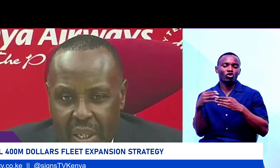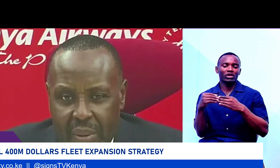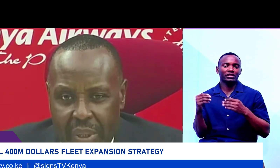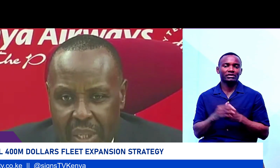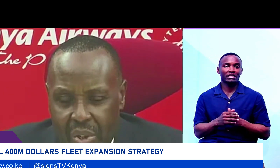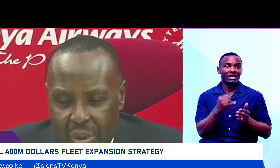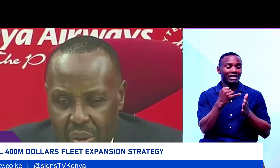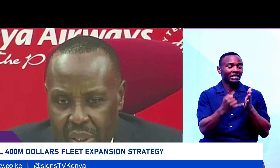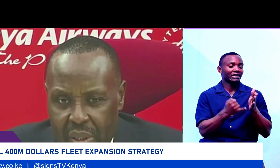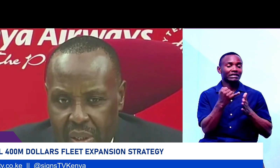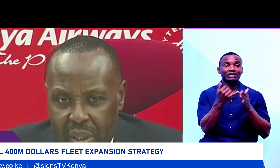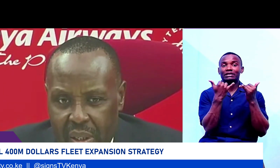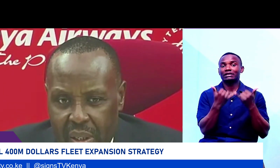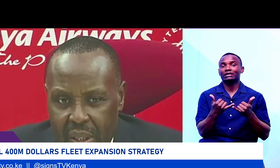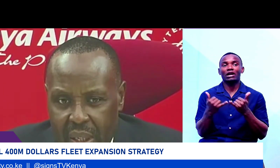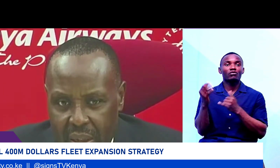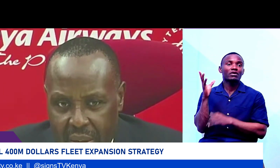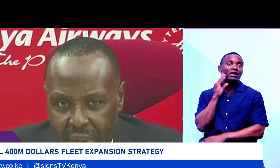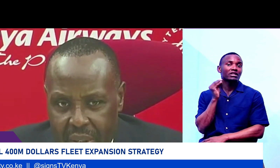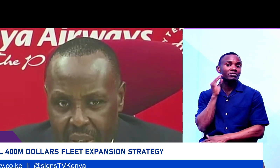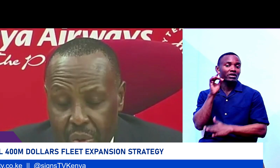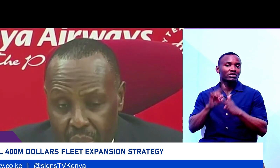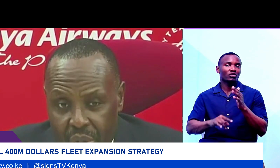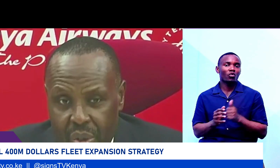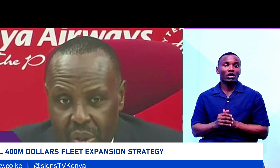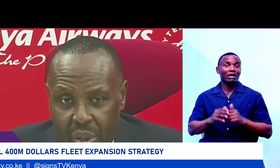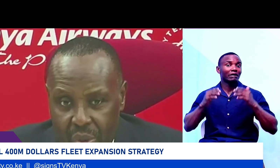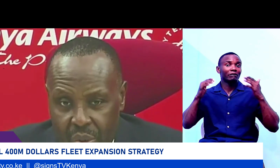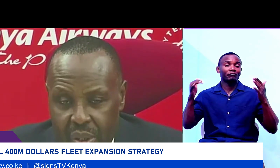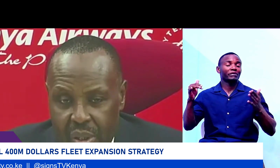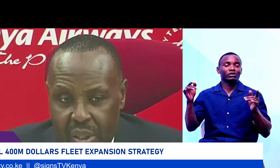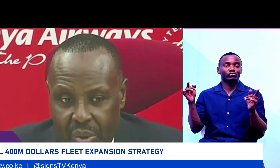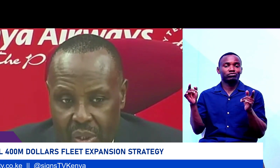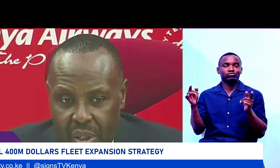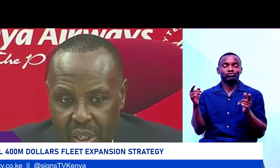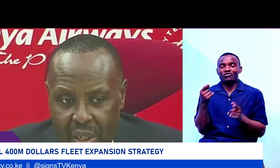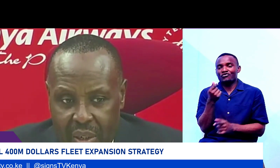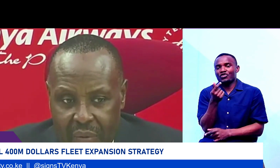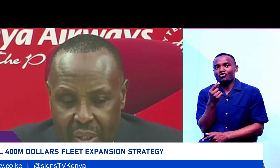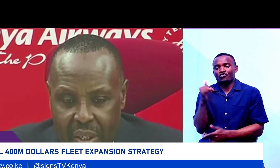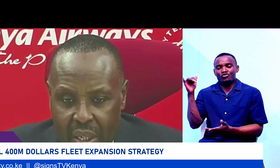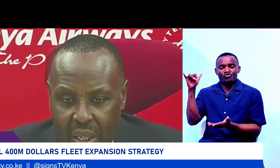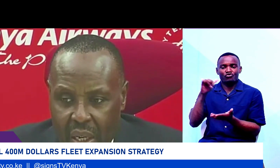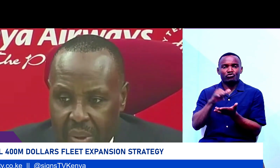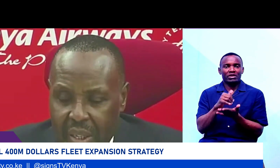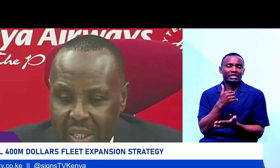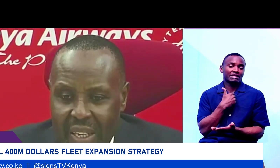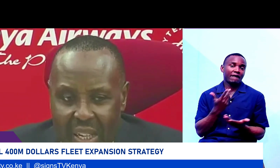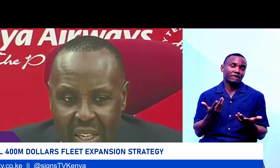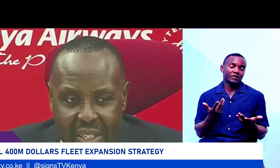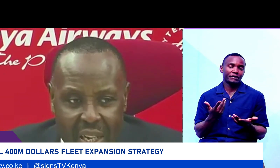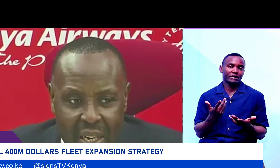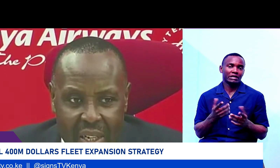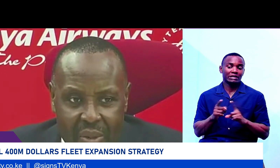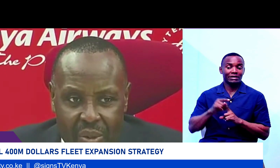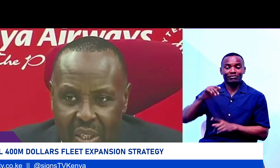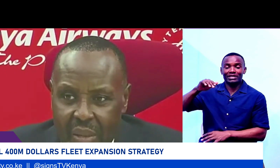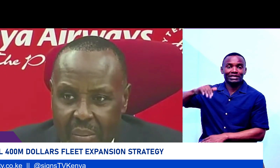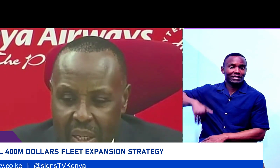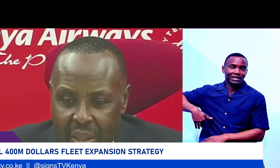big shortage in aircraft. Huge shortage in aircraft. I mean, the delays are not in